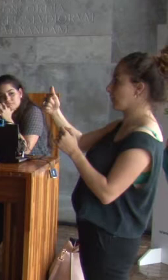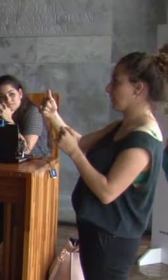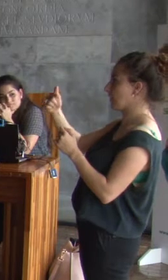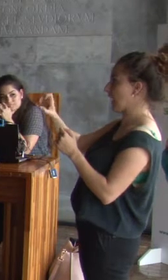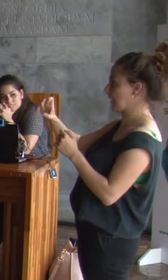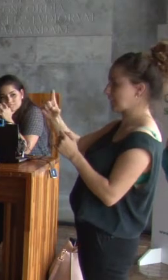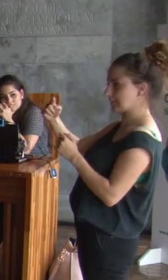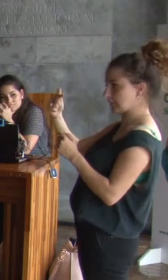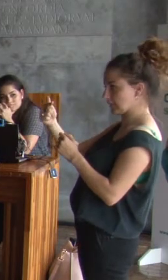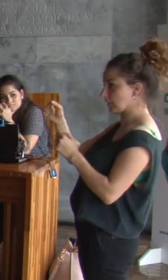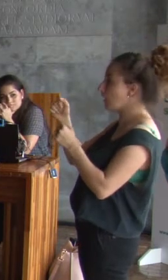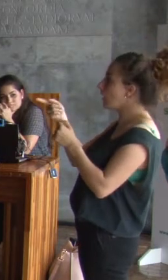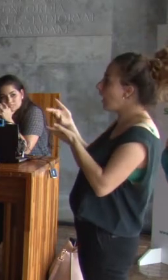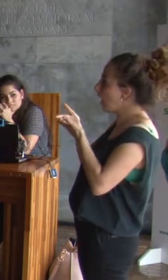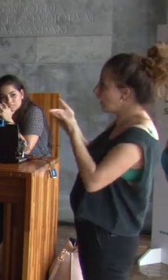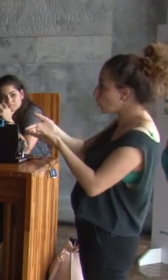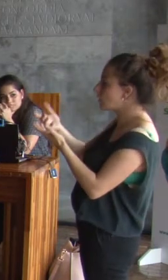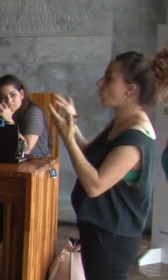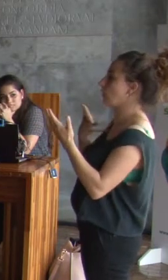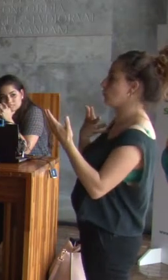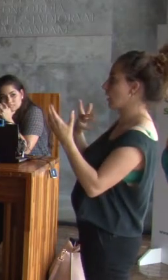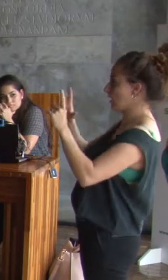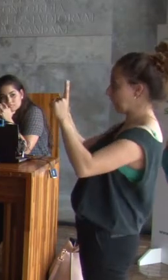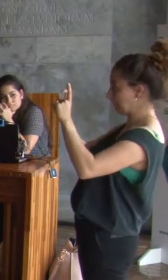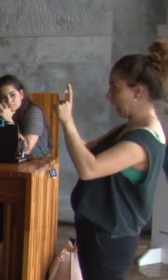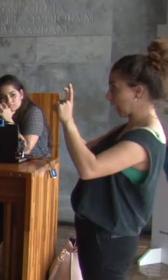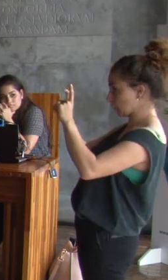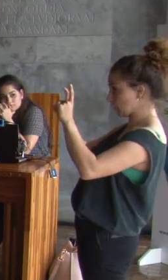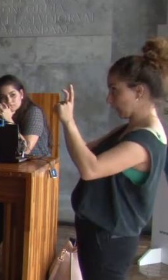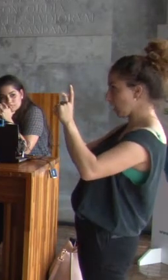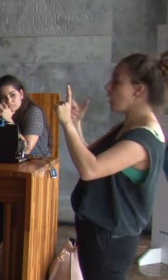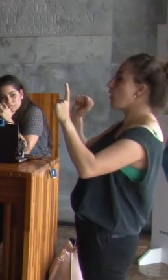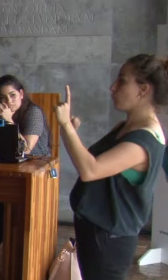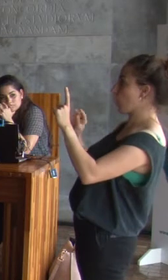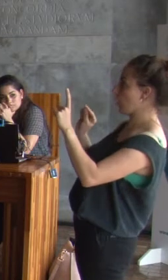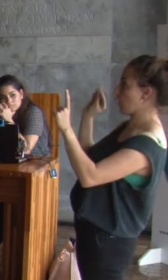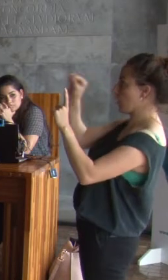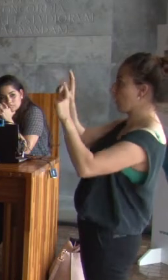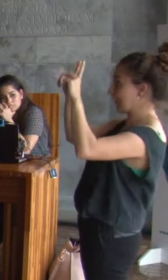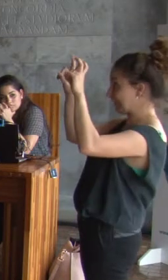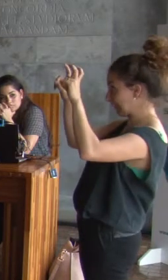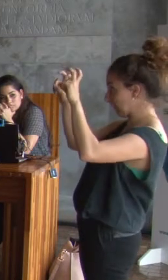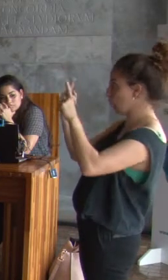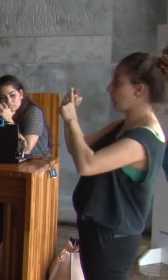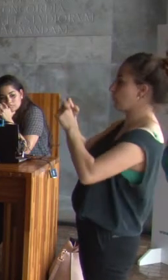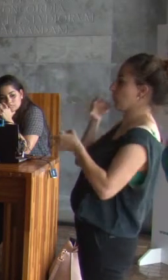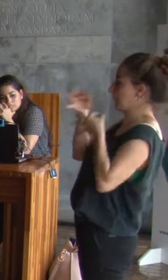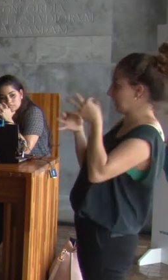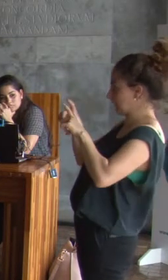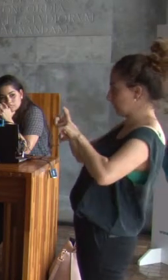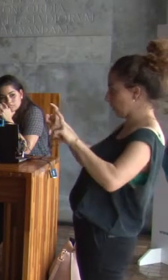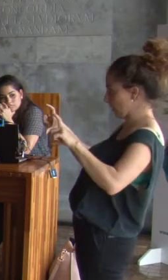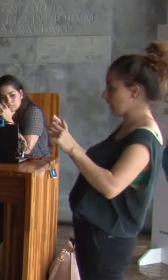actually allows you, when you format a picture, to actually enter a title and a description of the image, and then